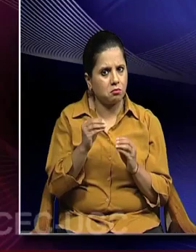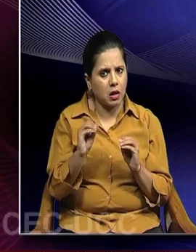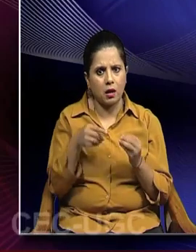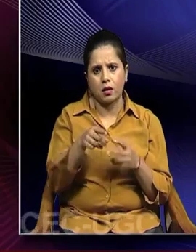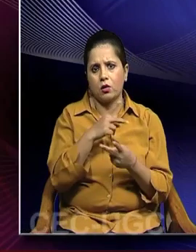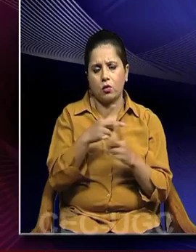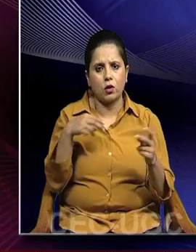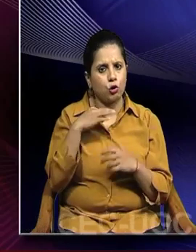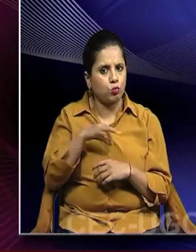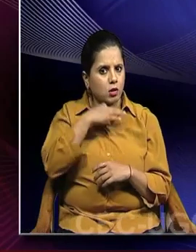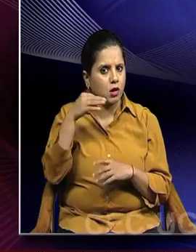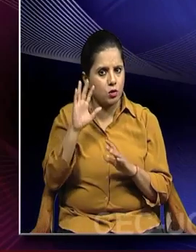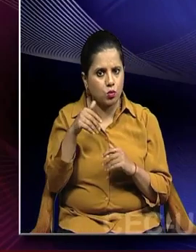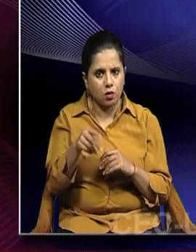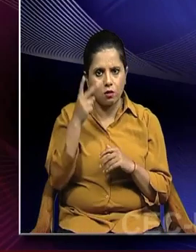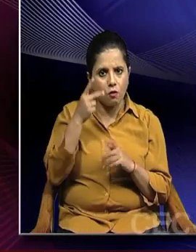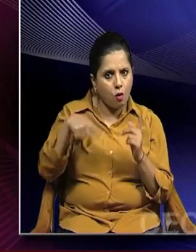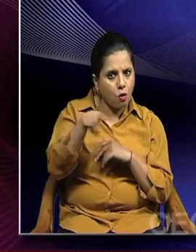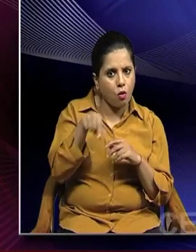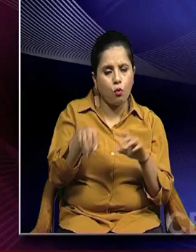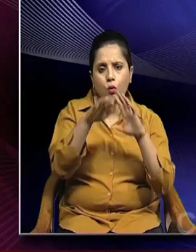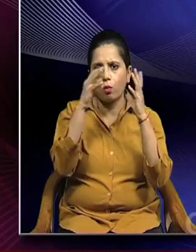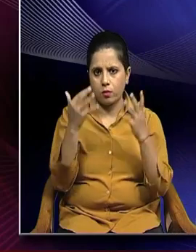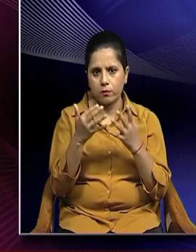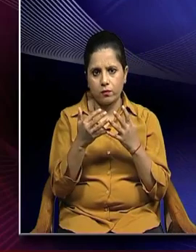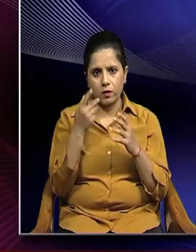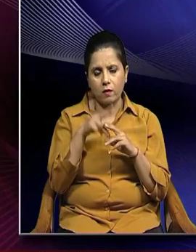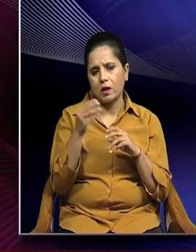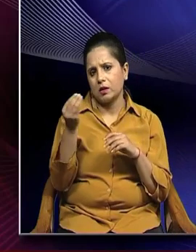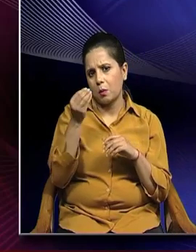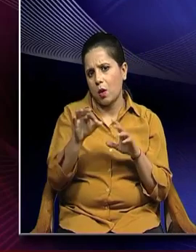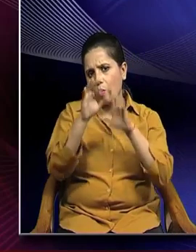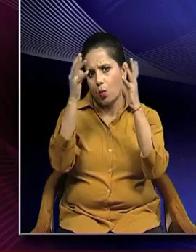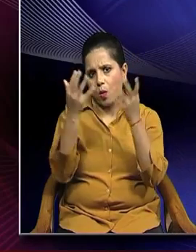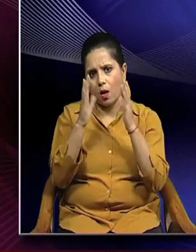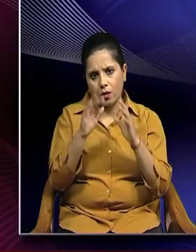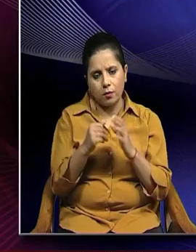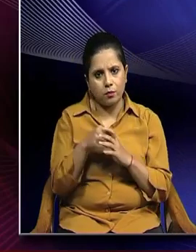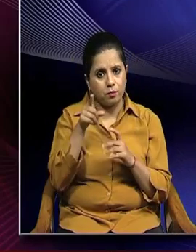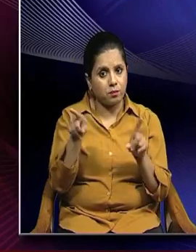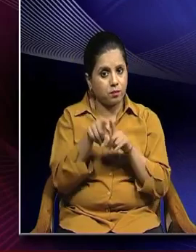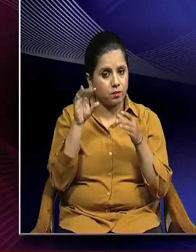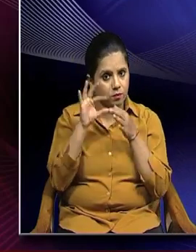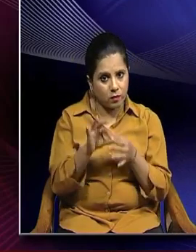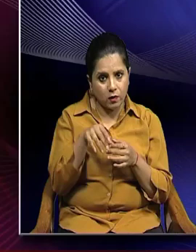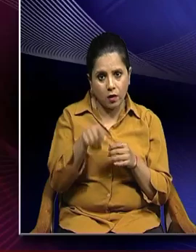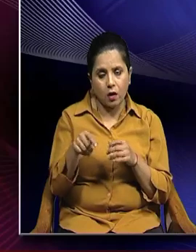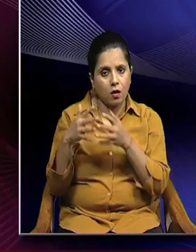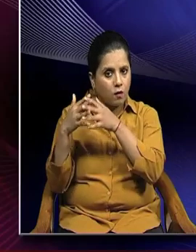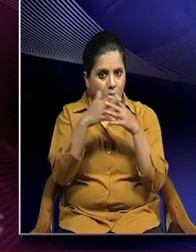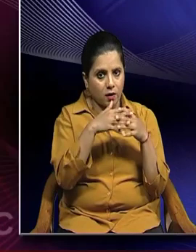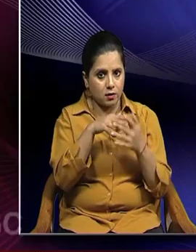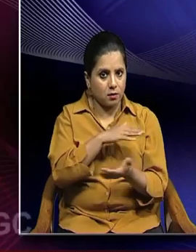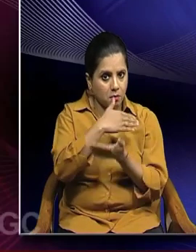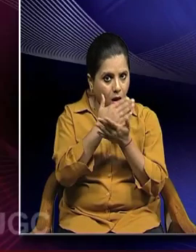various spiritual traditions of the world? If in some part of the world, whether it belongs to the Western part,